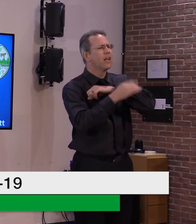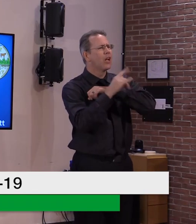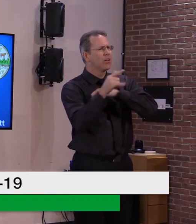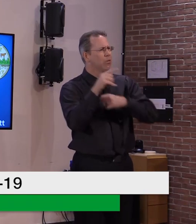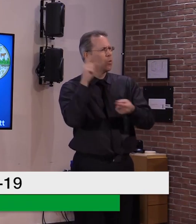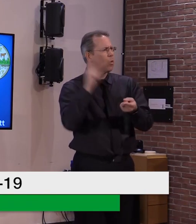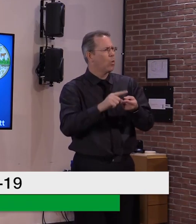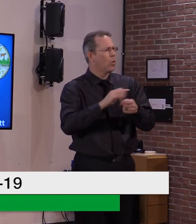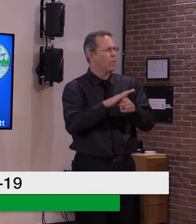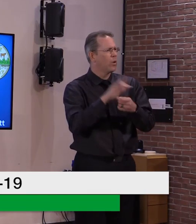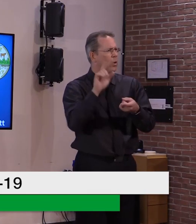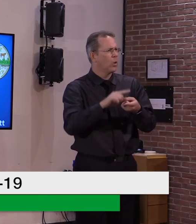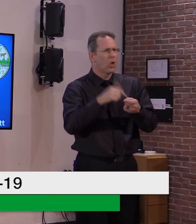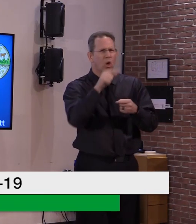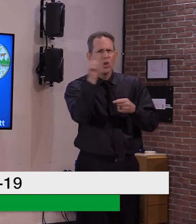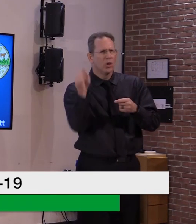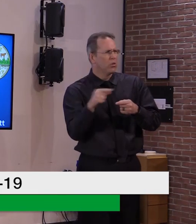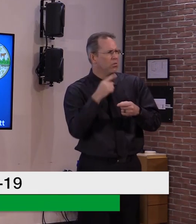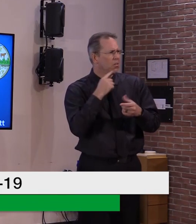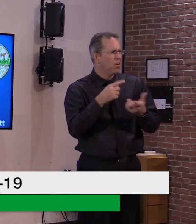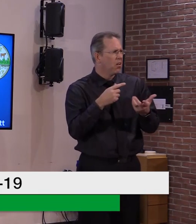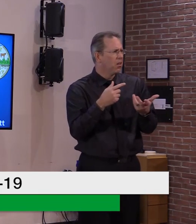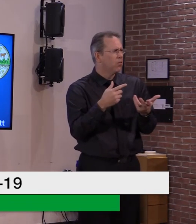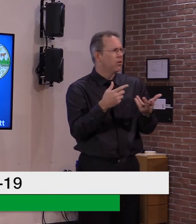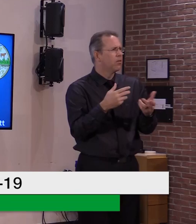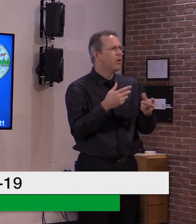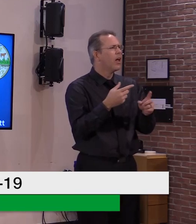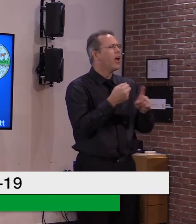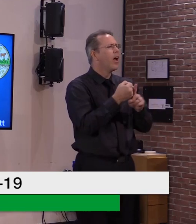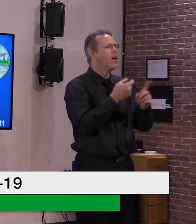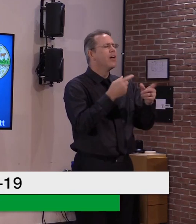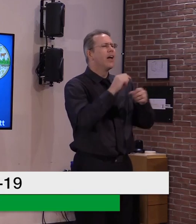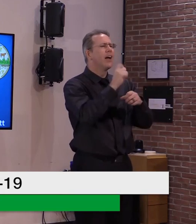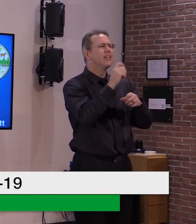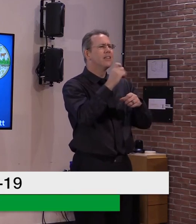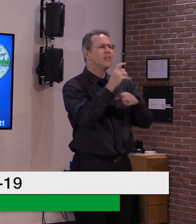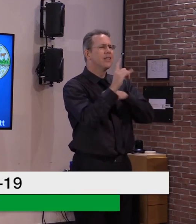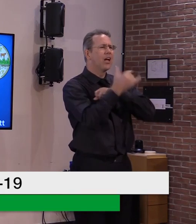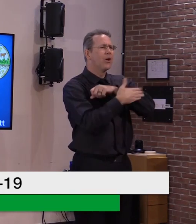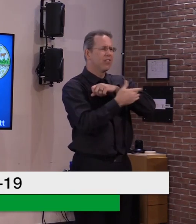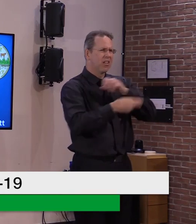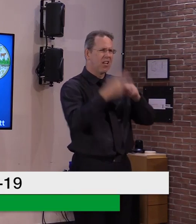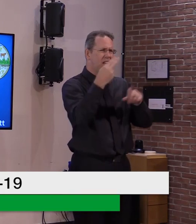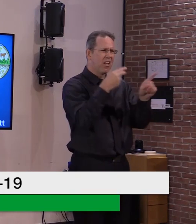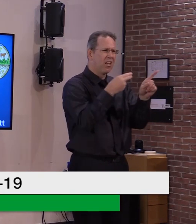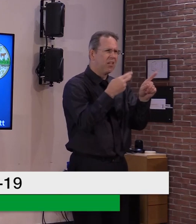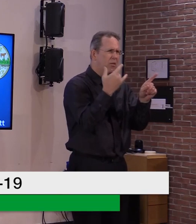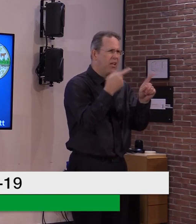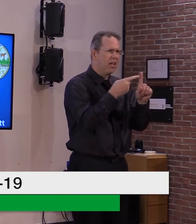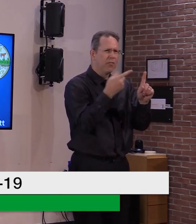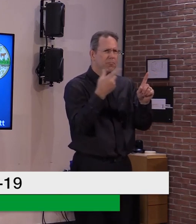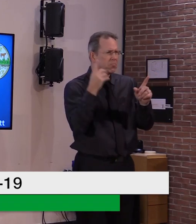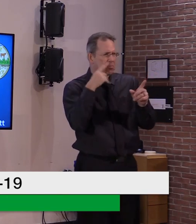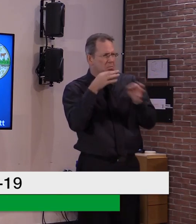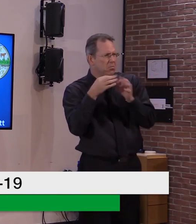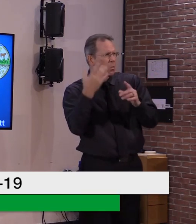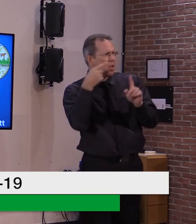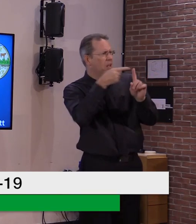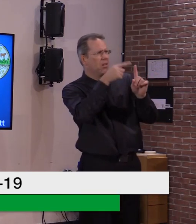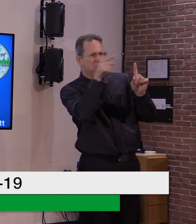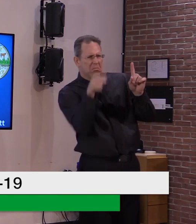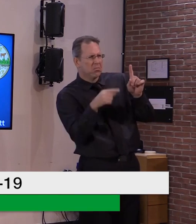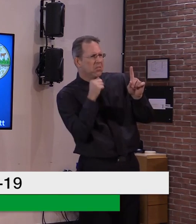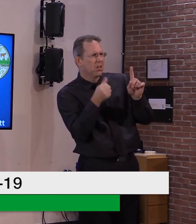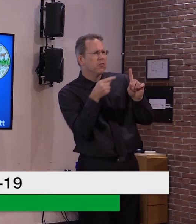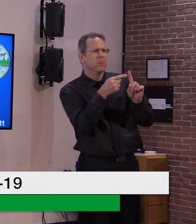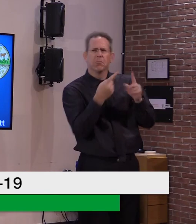yes thanks for that question that the facts around those eight cases will all be being determined today so i